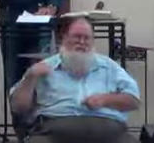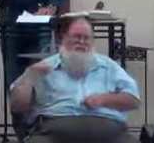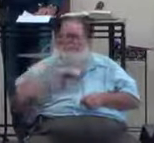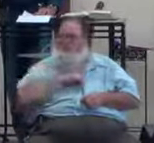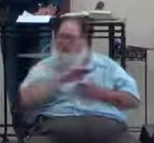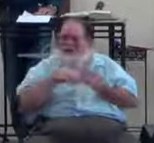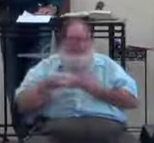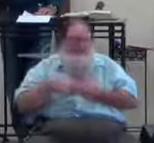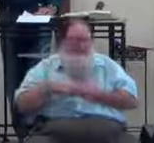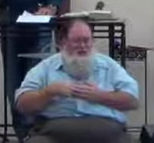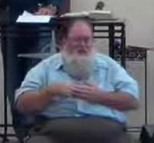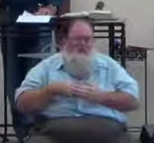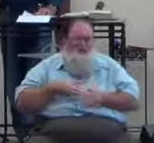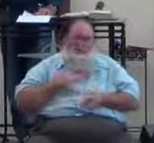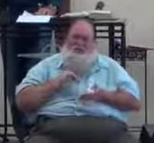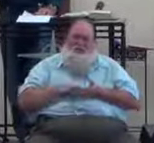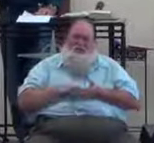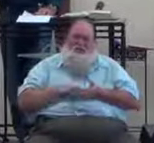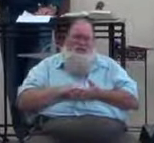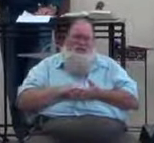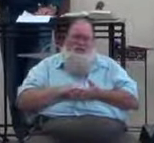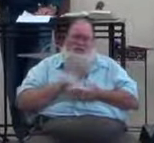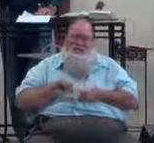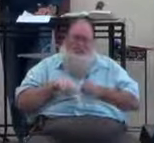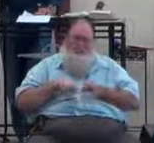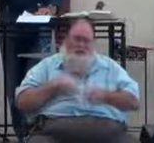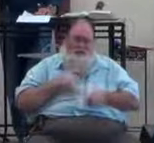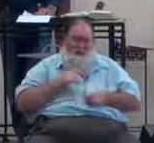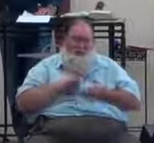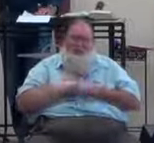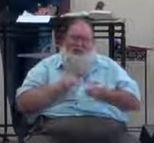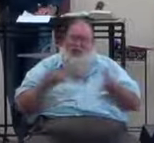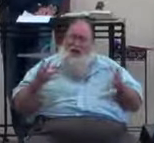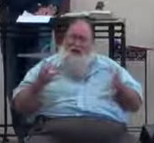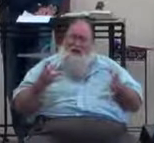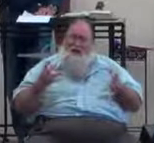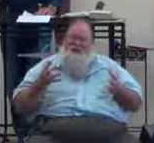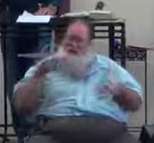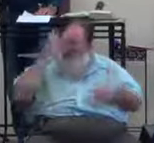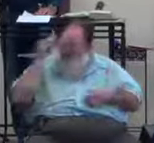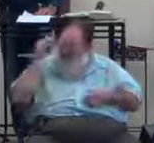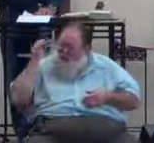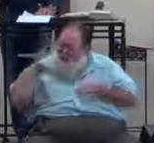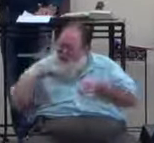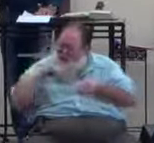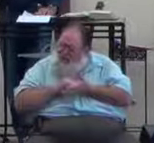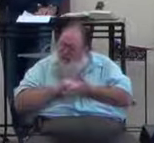God, why are you doing this? And he always has a bigger picture.